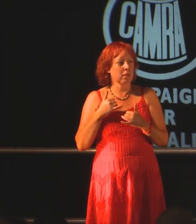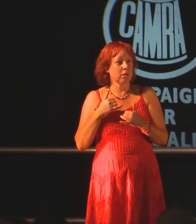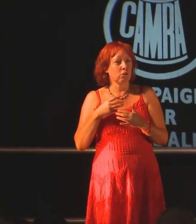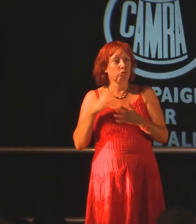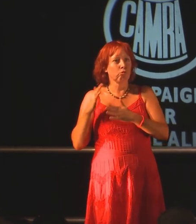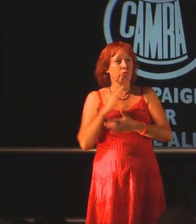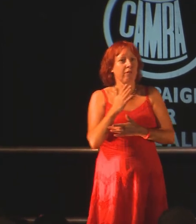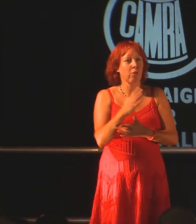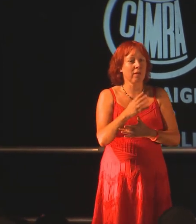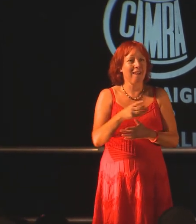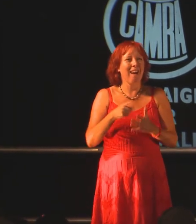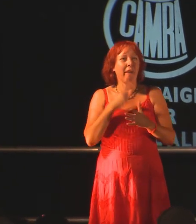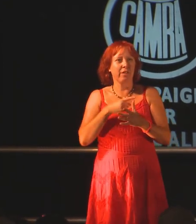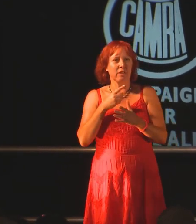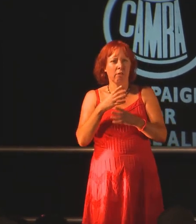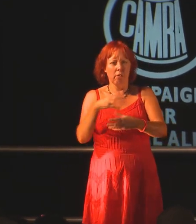Alfie's Revenge.